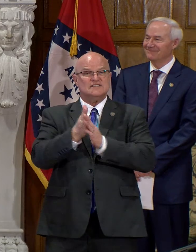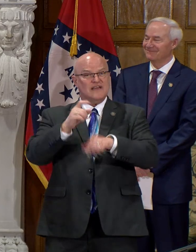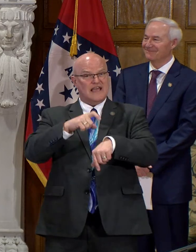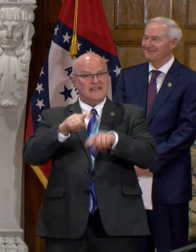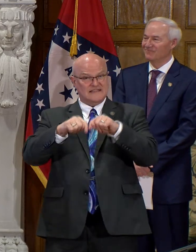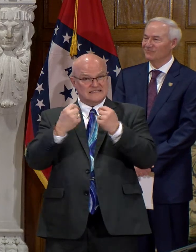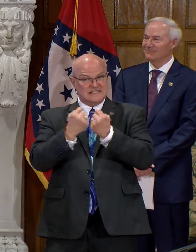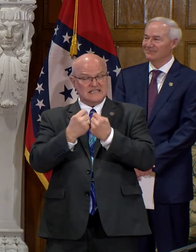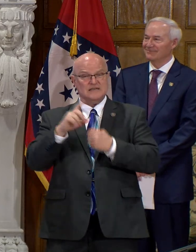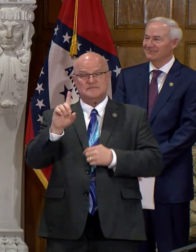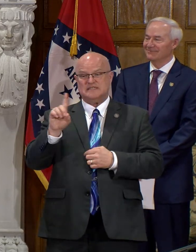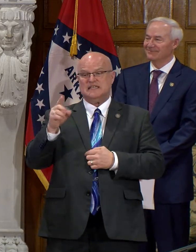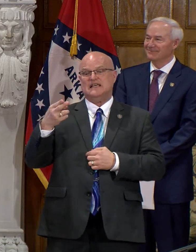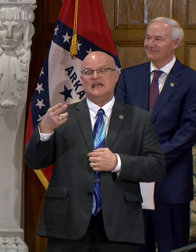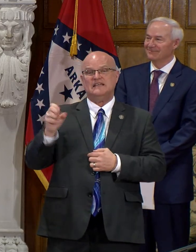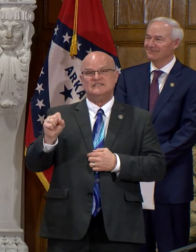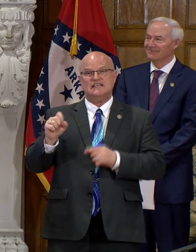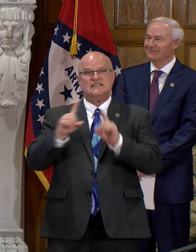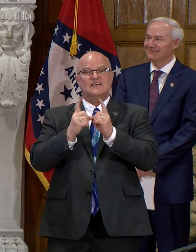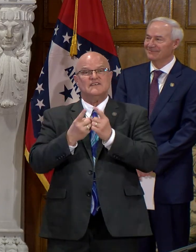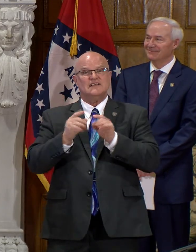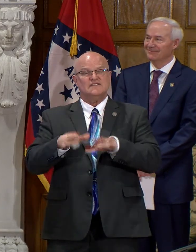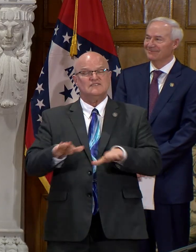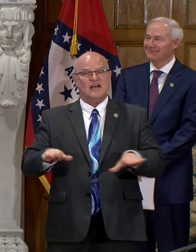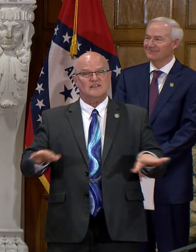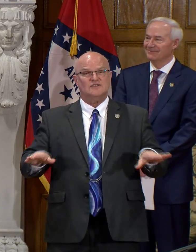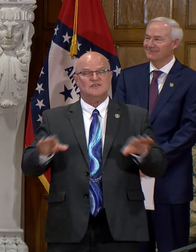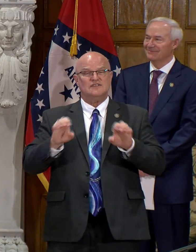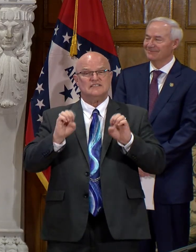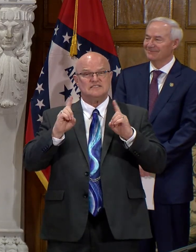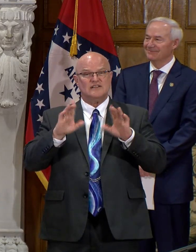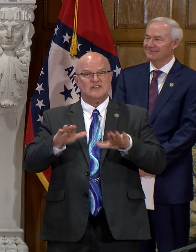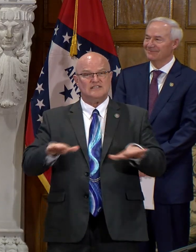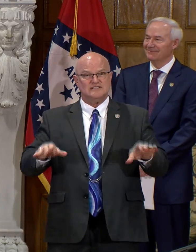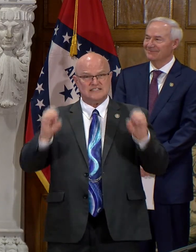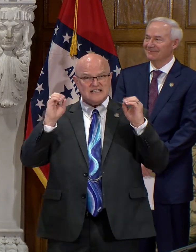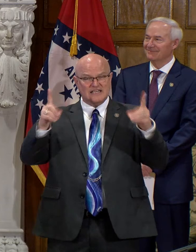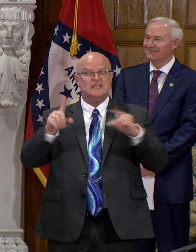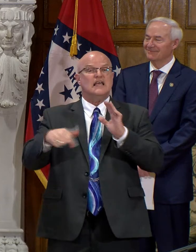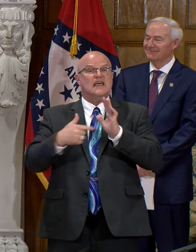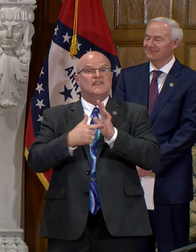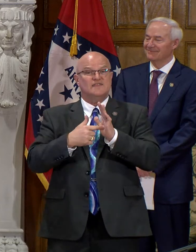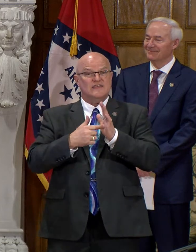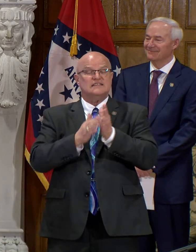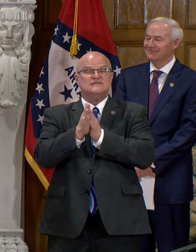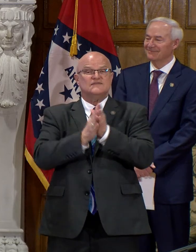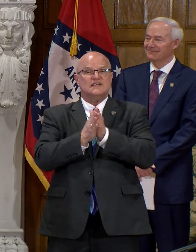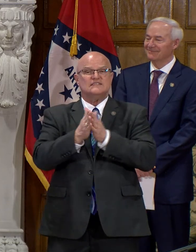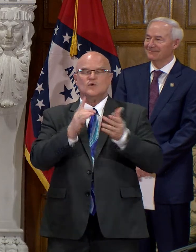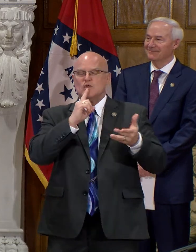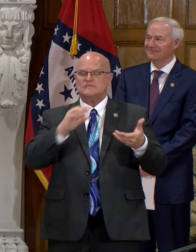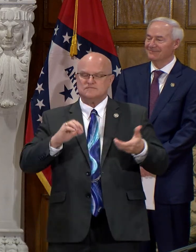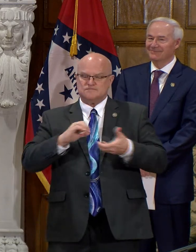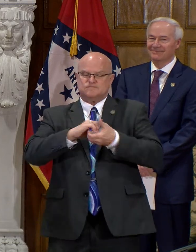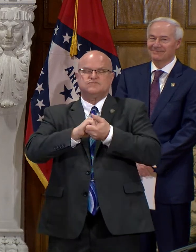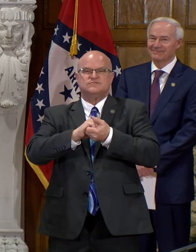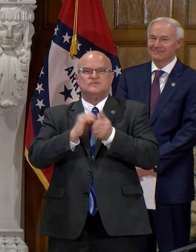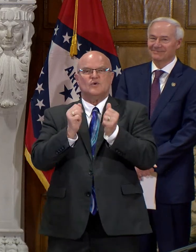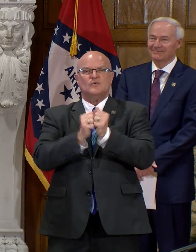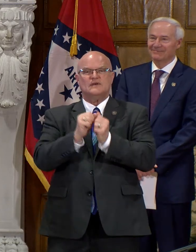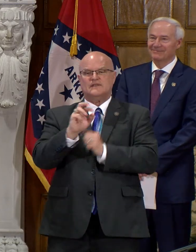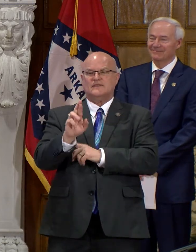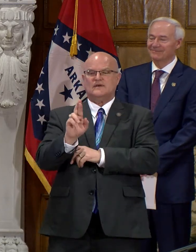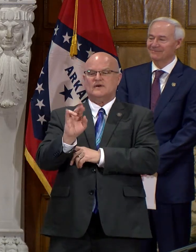at DHS and the Division of Child Care and Early Childhood Education. This initiative fits hand in glove with the RISE